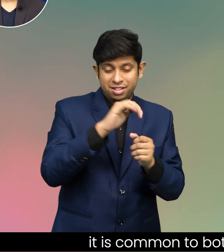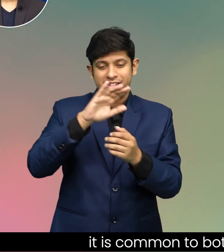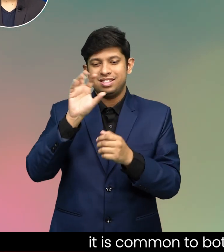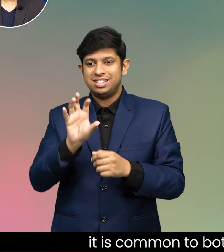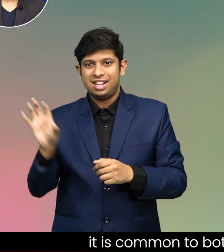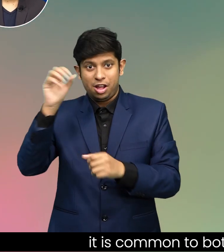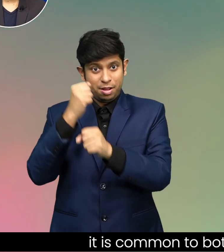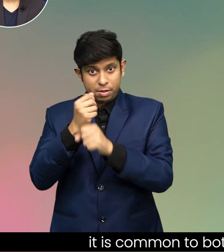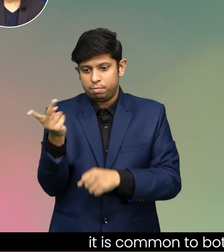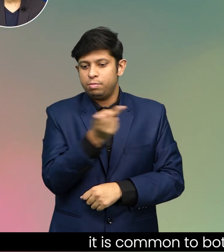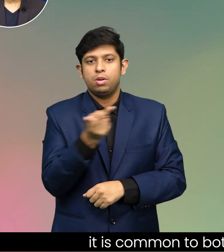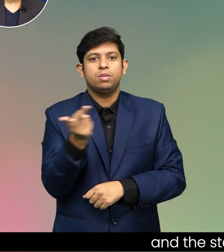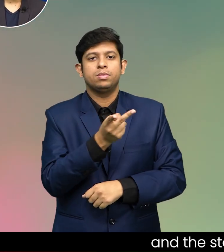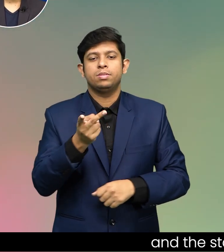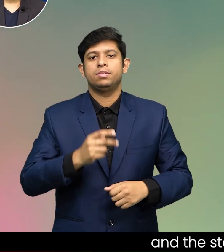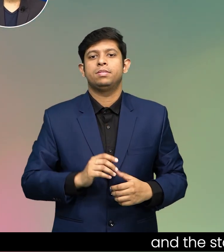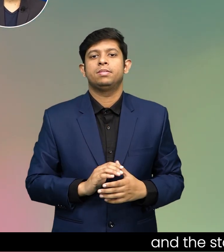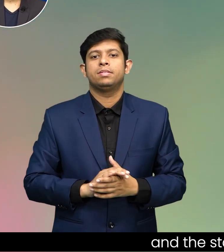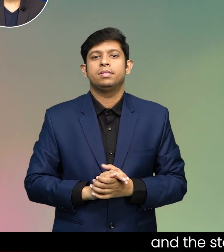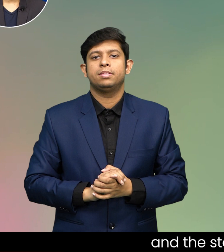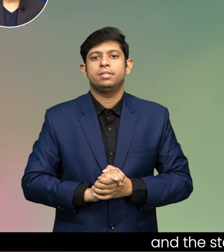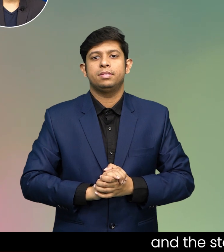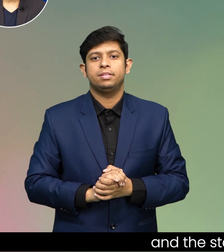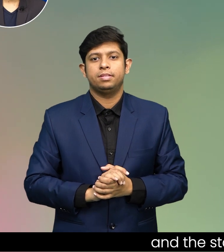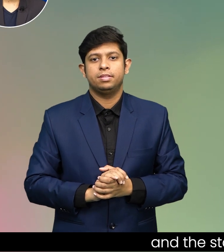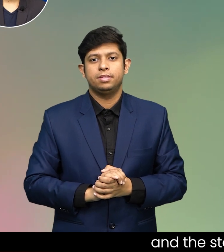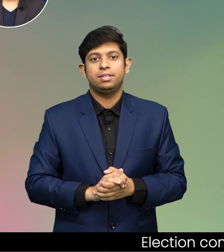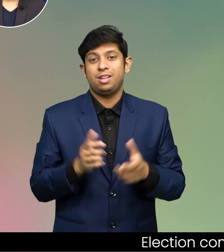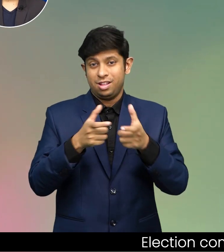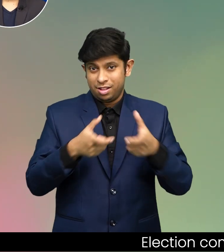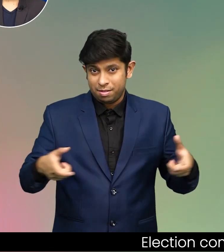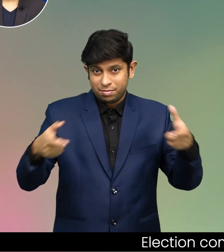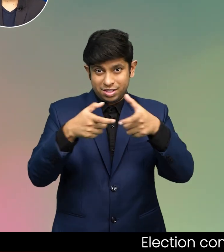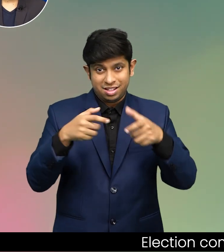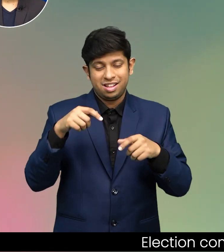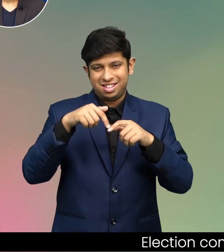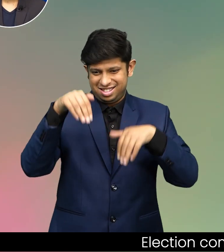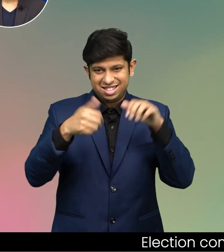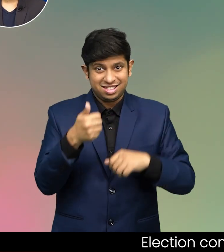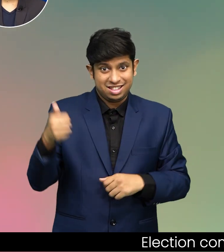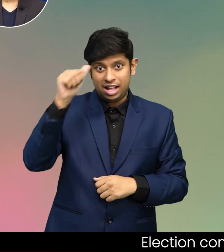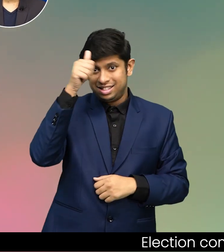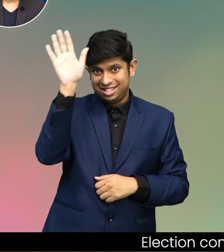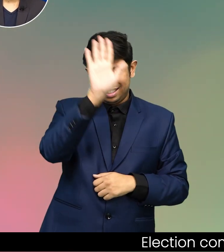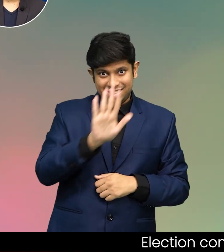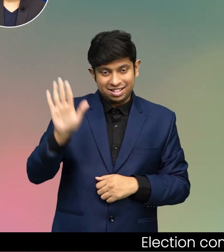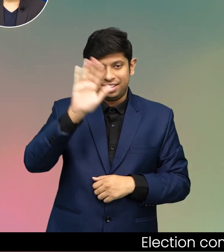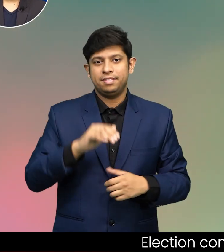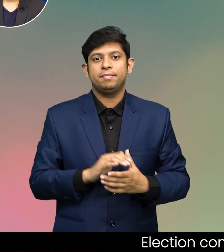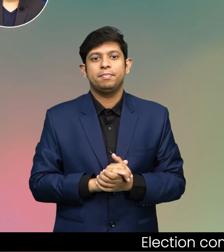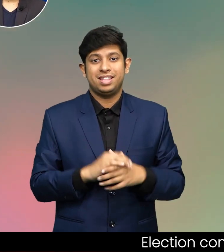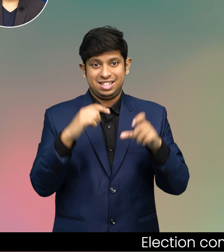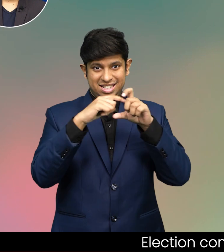common to both the central government and the state governments. Election Commissioner of India,